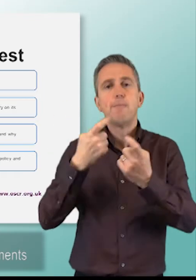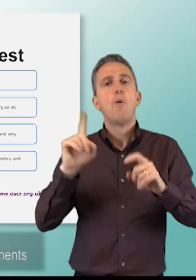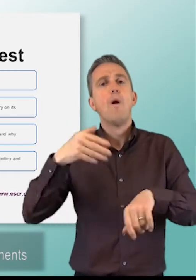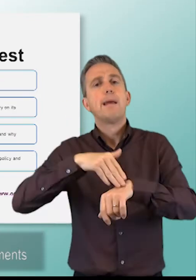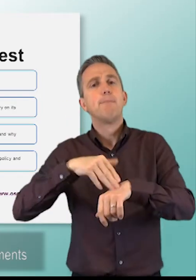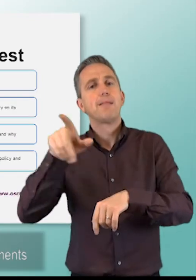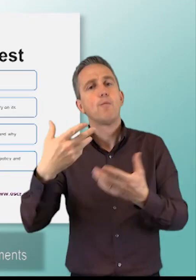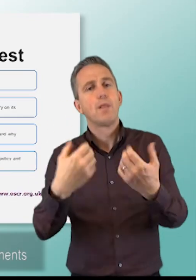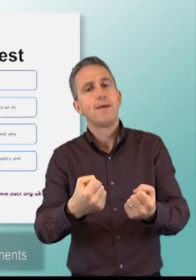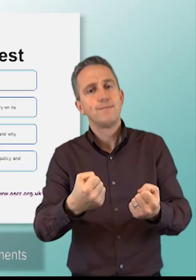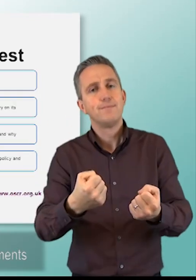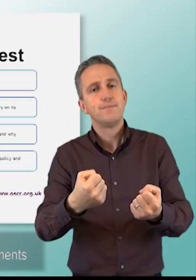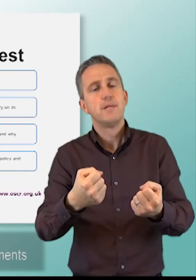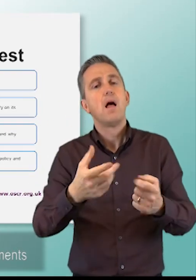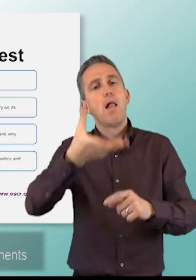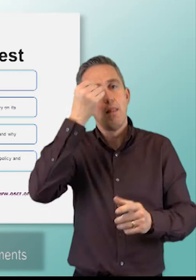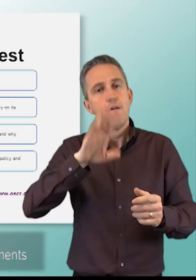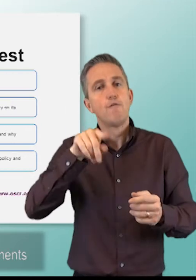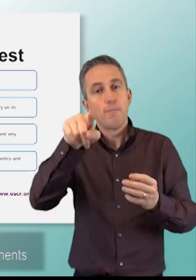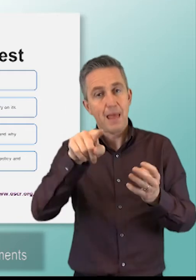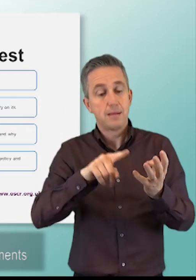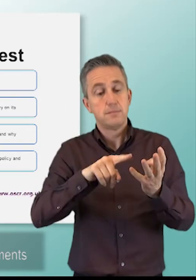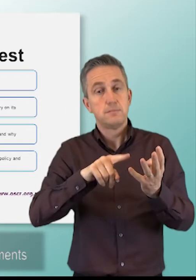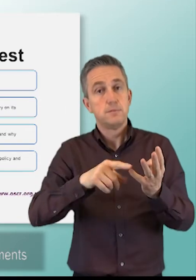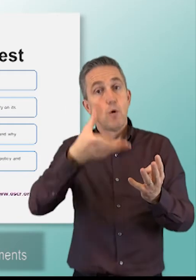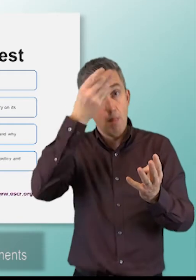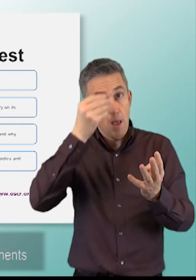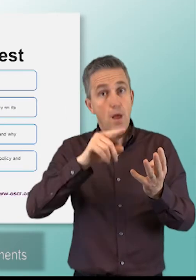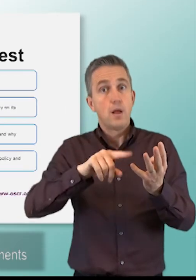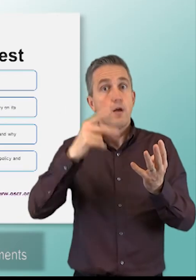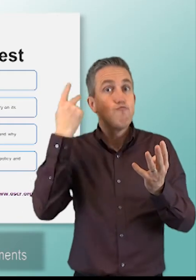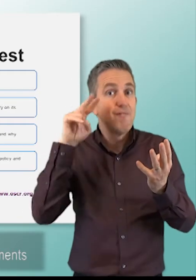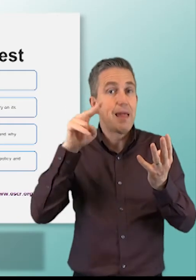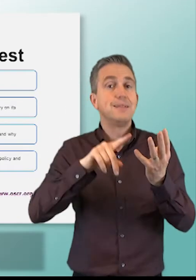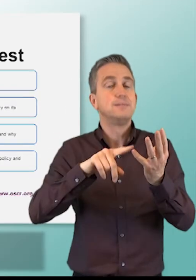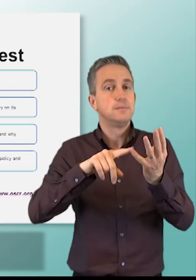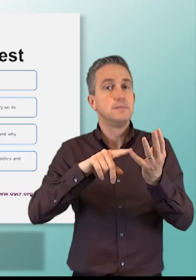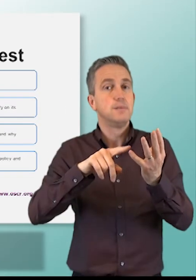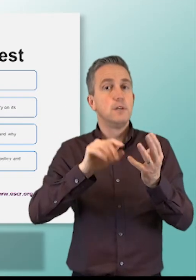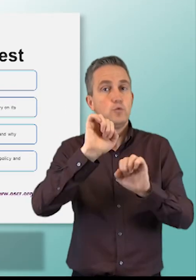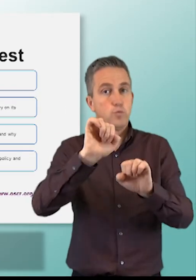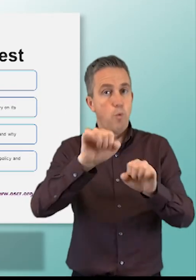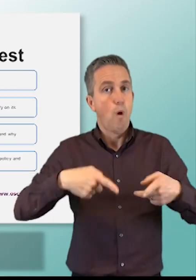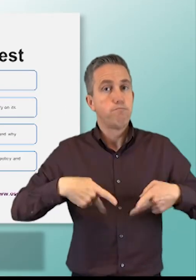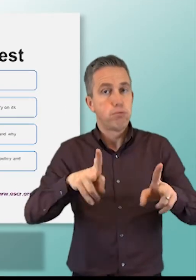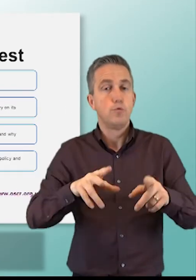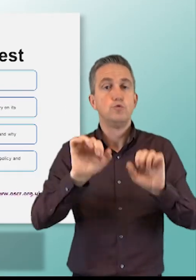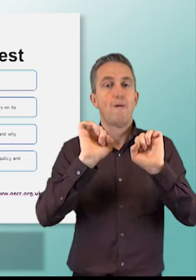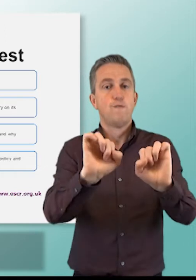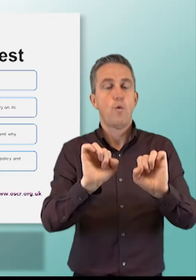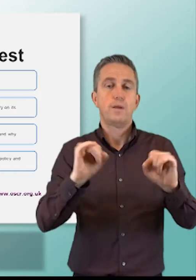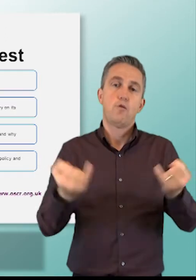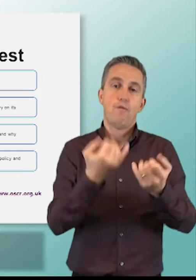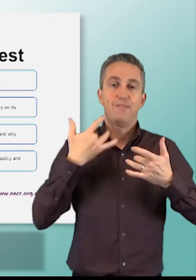those declarations might be. And then learn. Reflect and make improvements or changes where necessary to the approach that